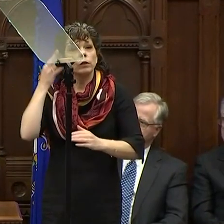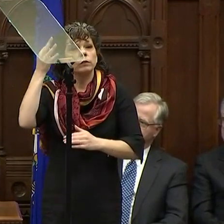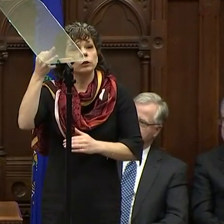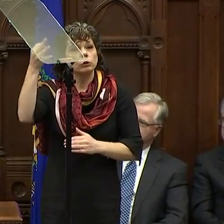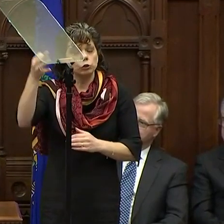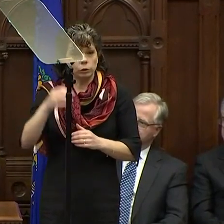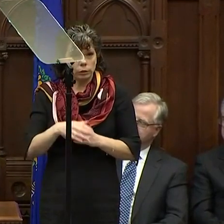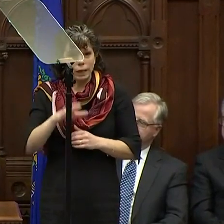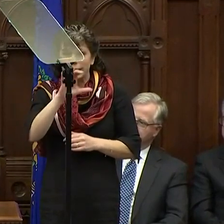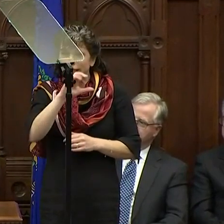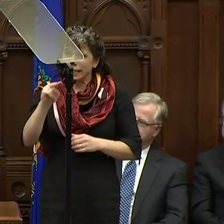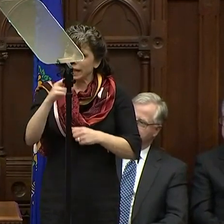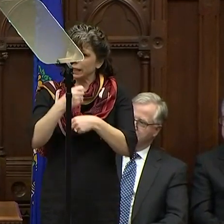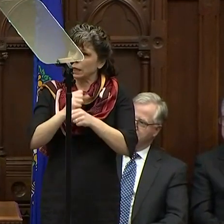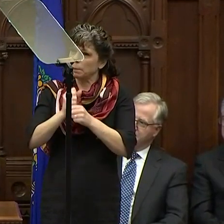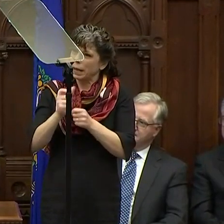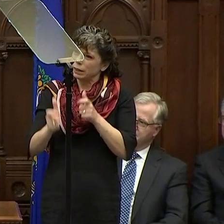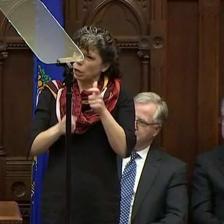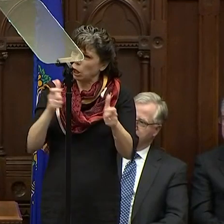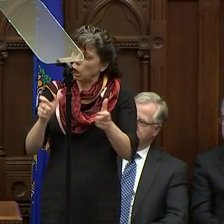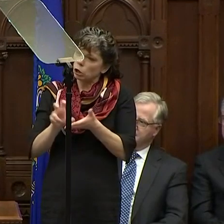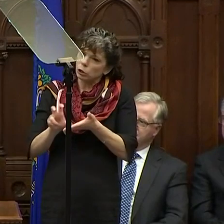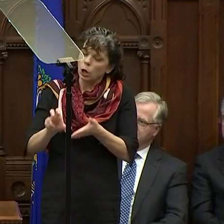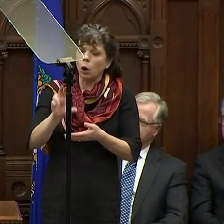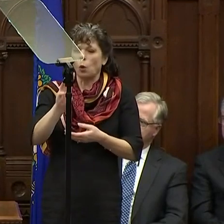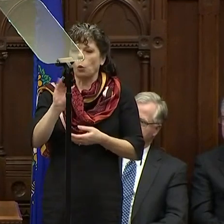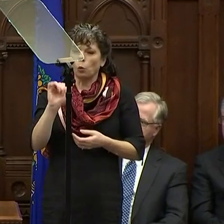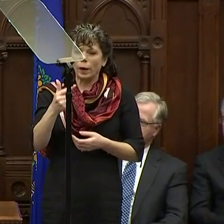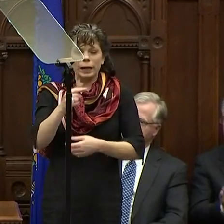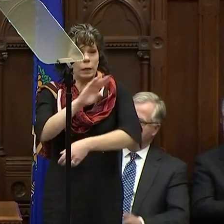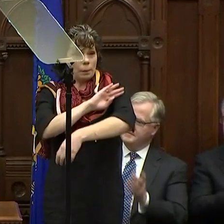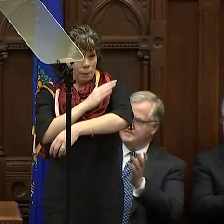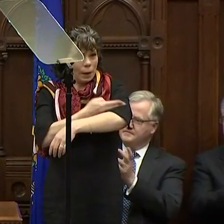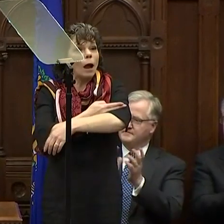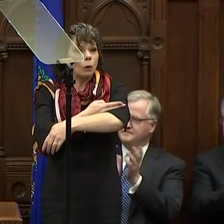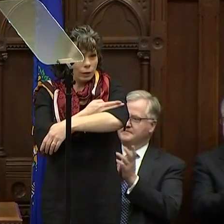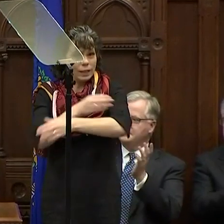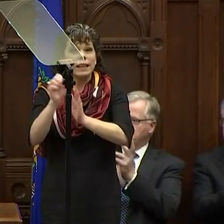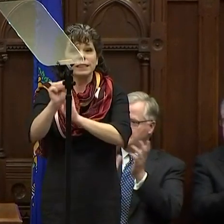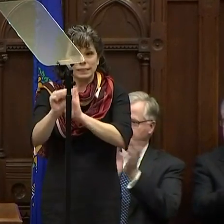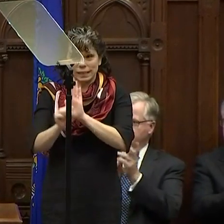Connecticut made the largest purchase of wind power in our state's history.